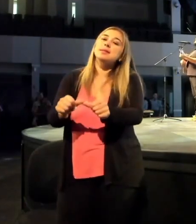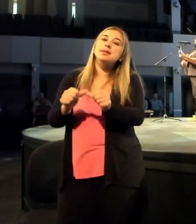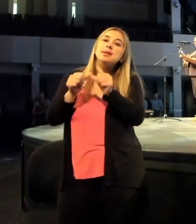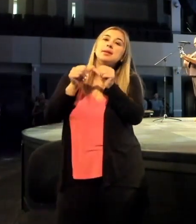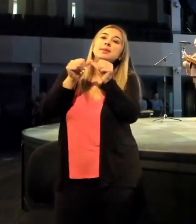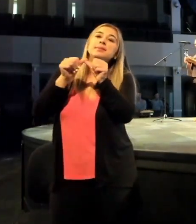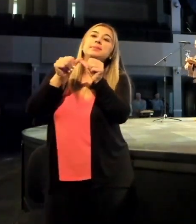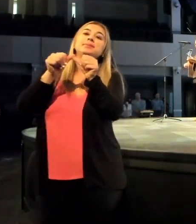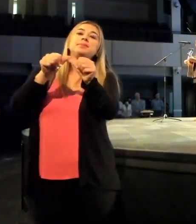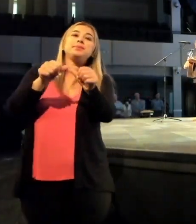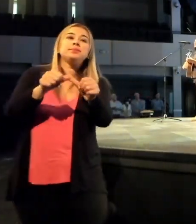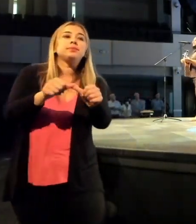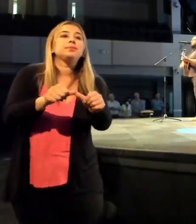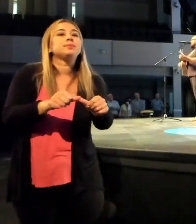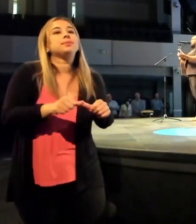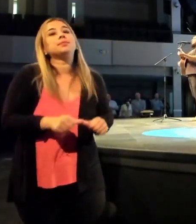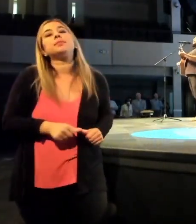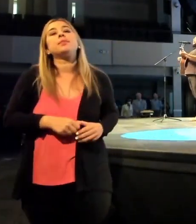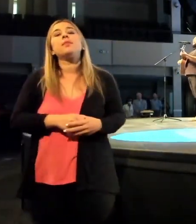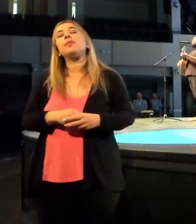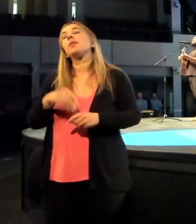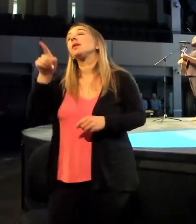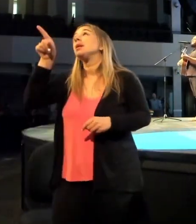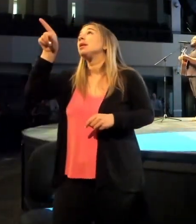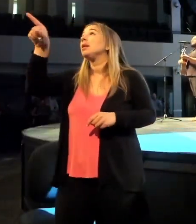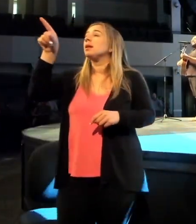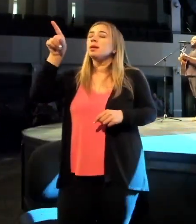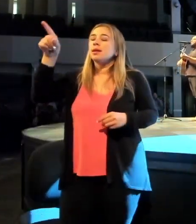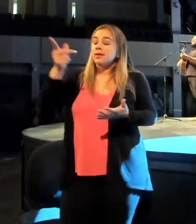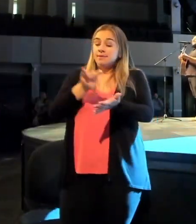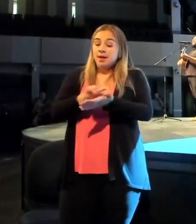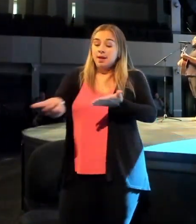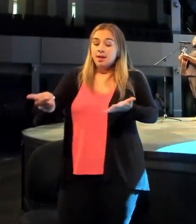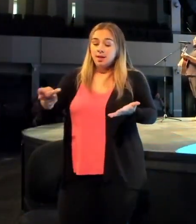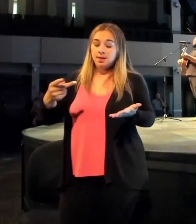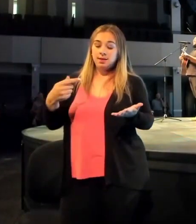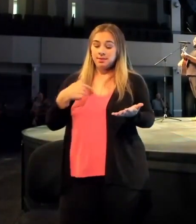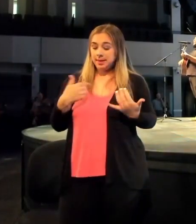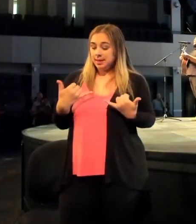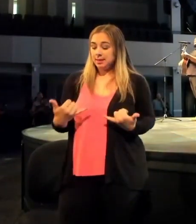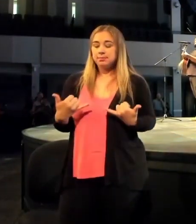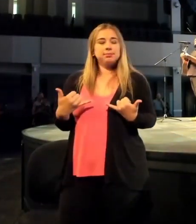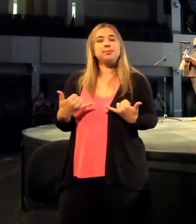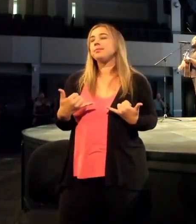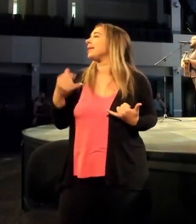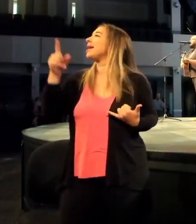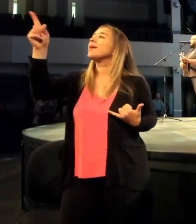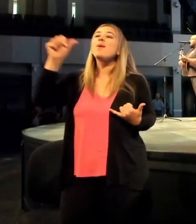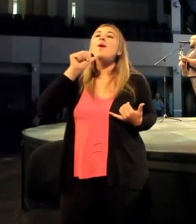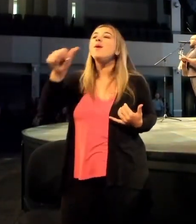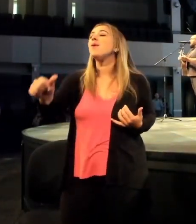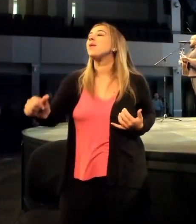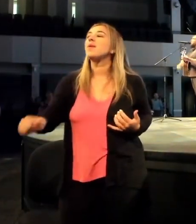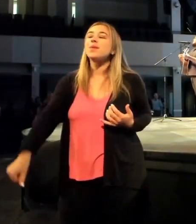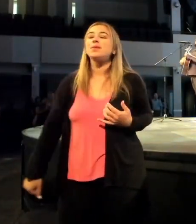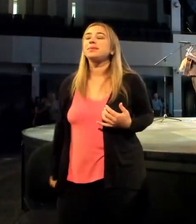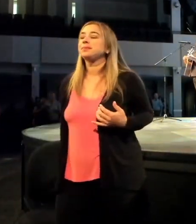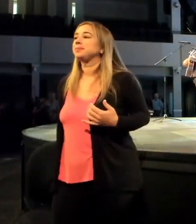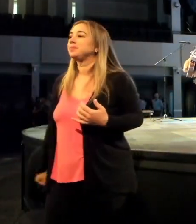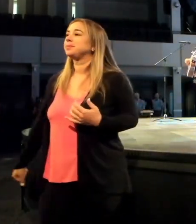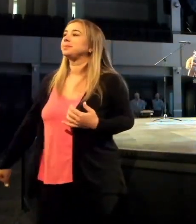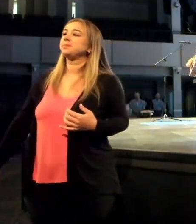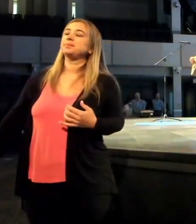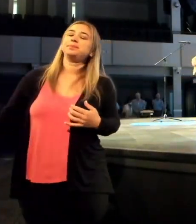generations, so why would he fail now? He won't.